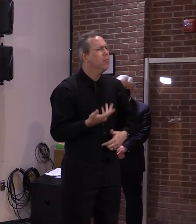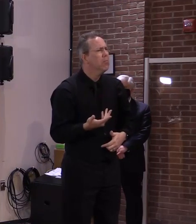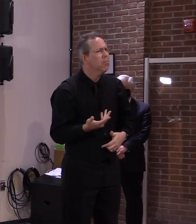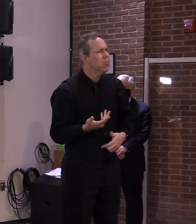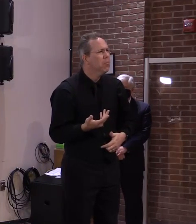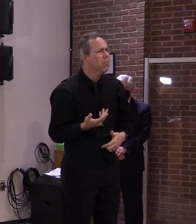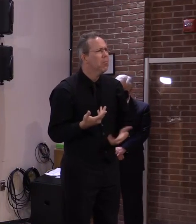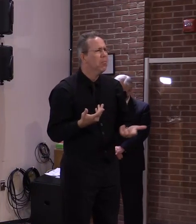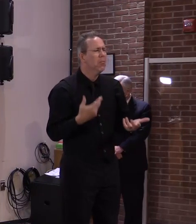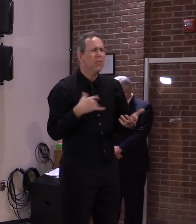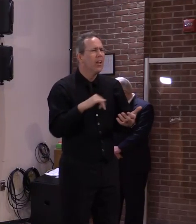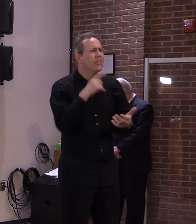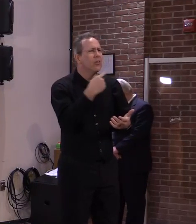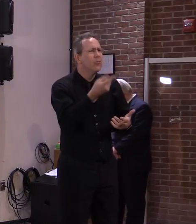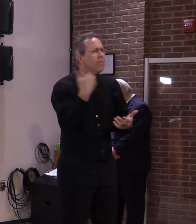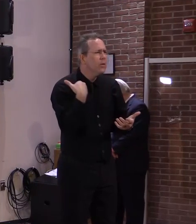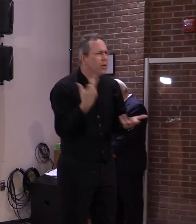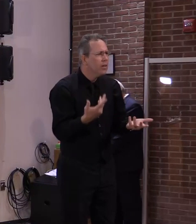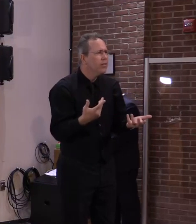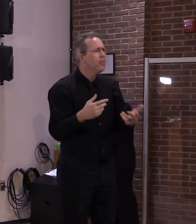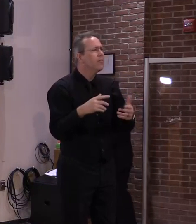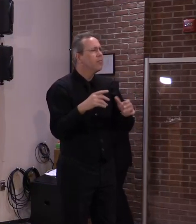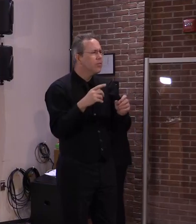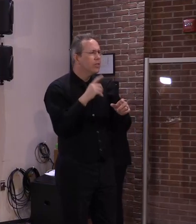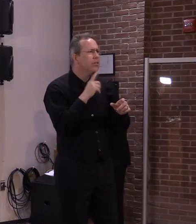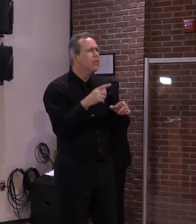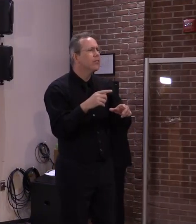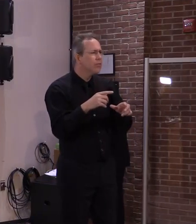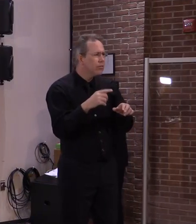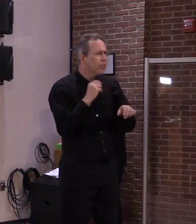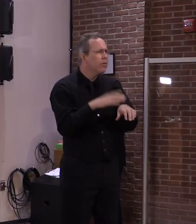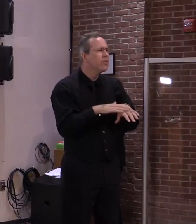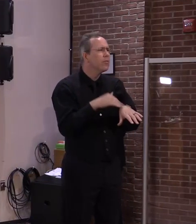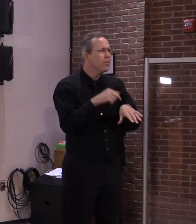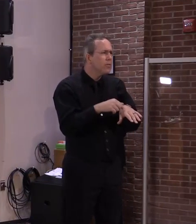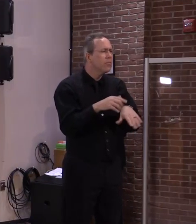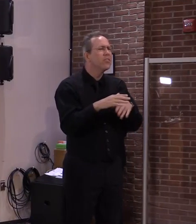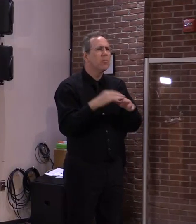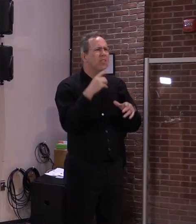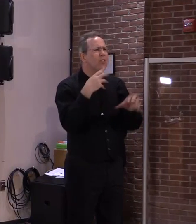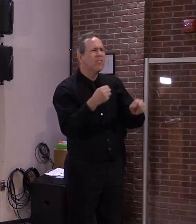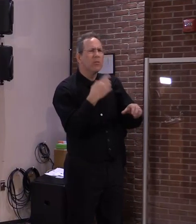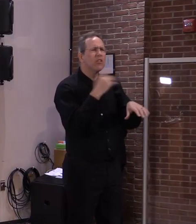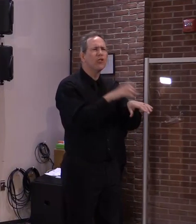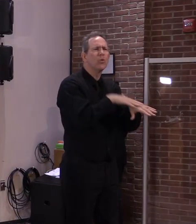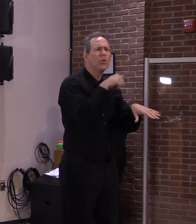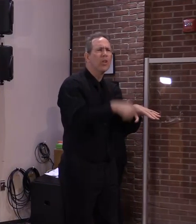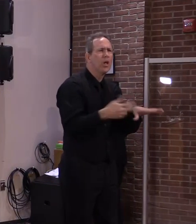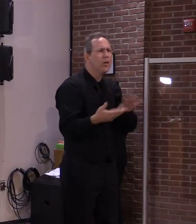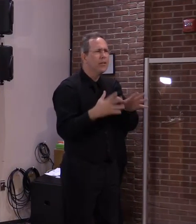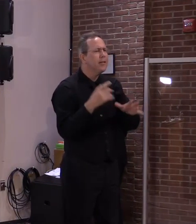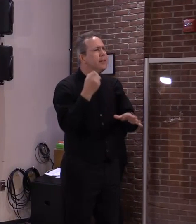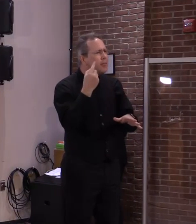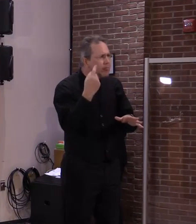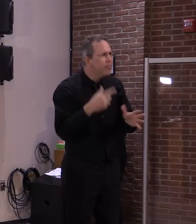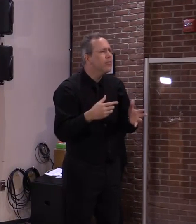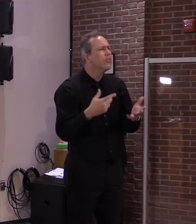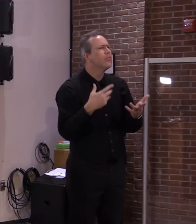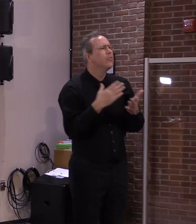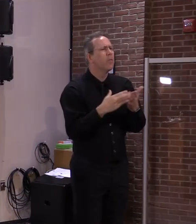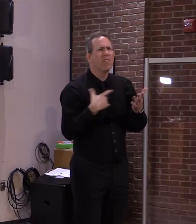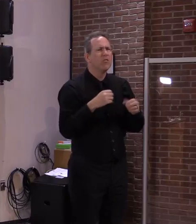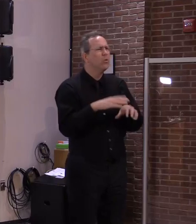continue to take a methodical and strategic approach like we have from the start. The good news is, with vaccinations speeding